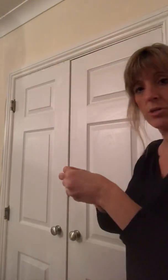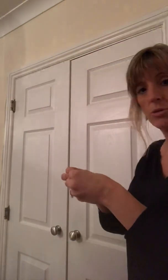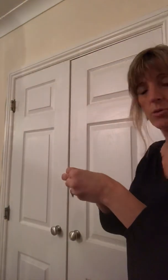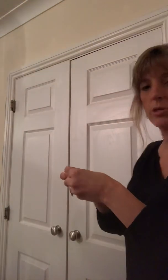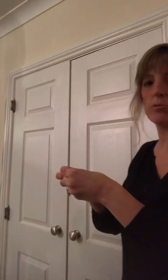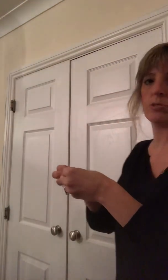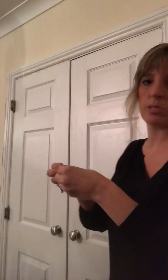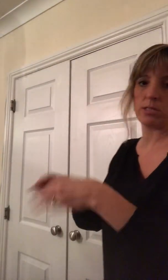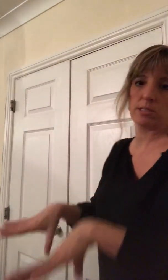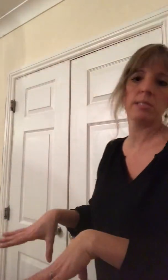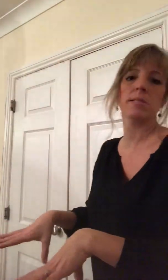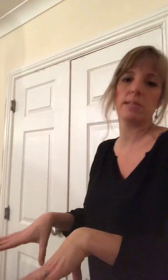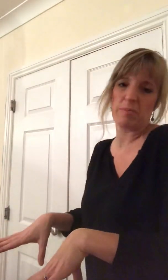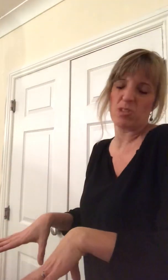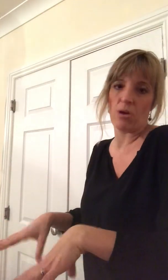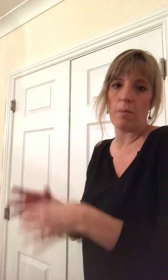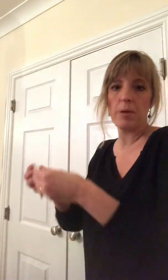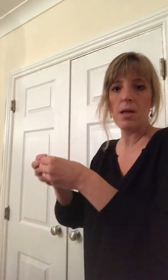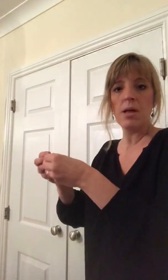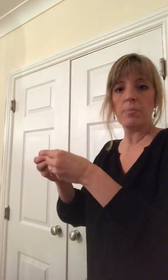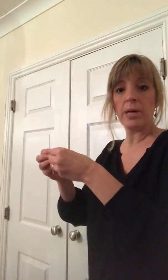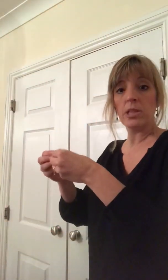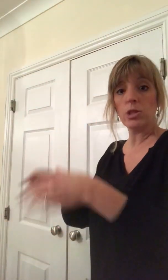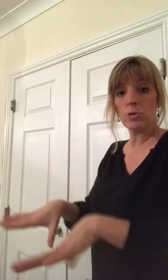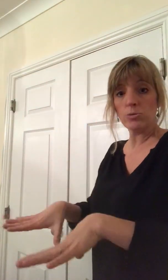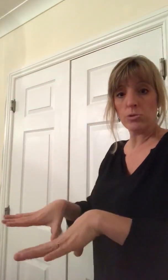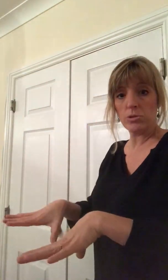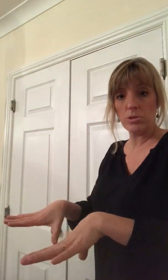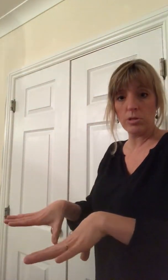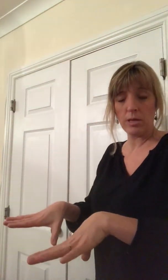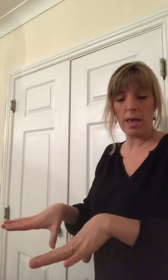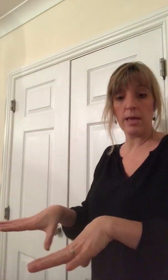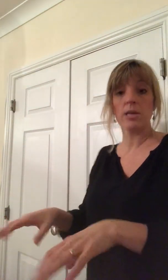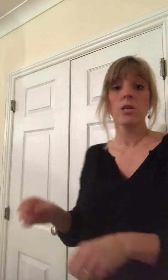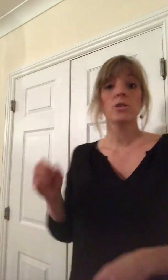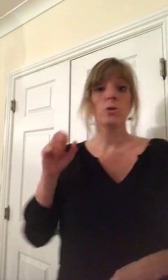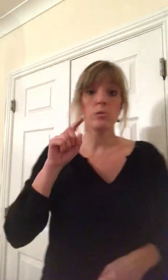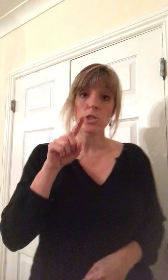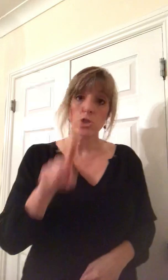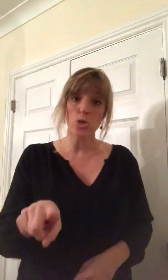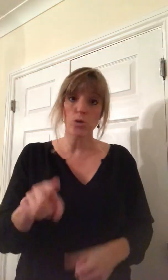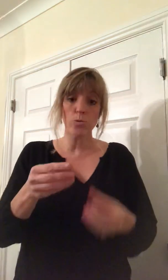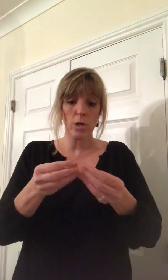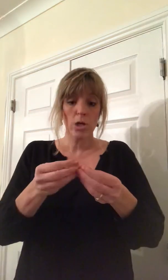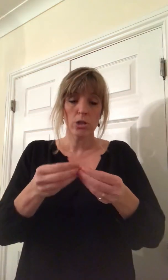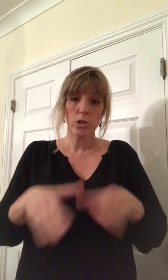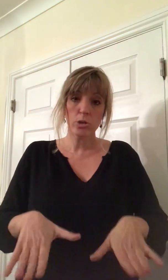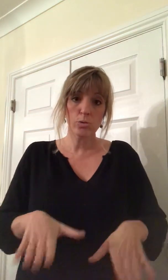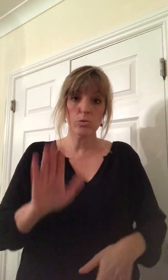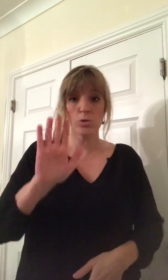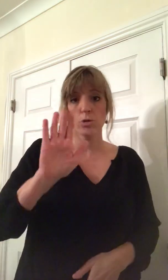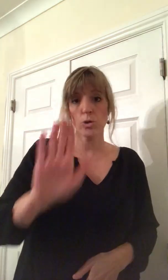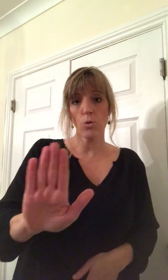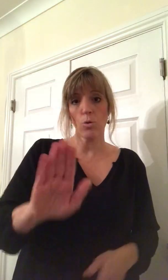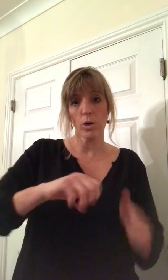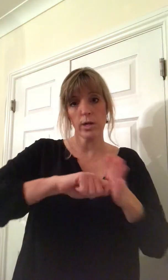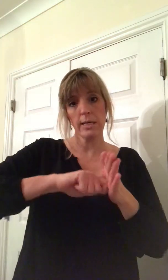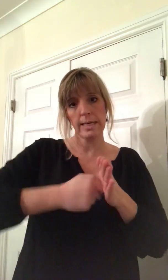or you lose it. This is the same as drop, but lose, okay? So did you lose your